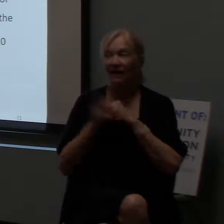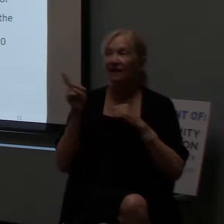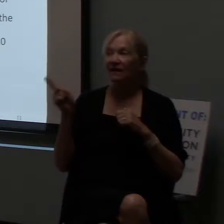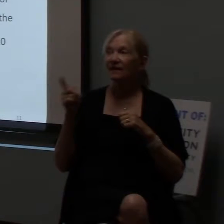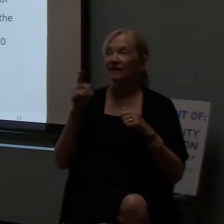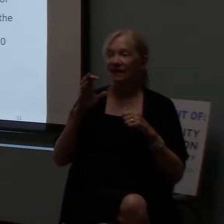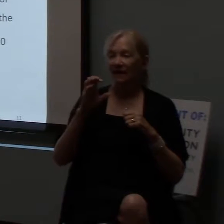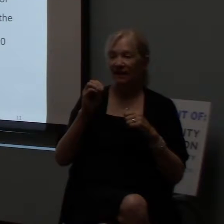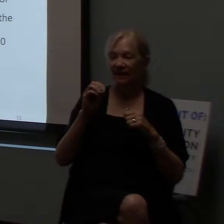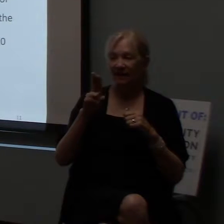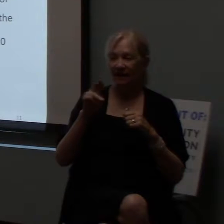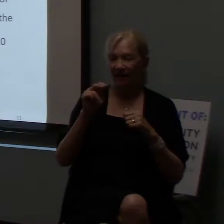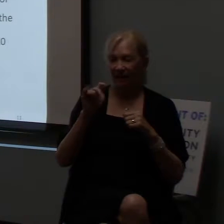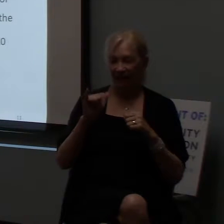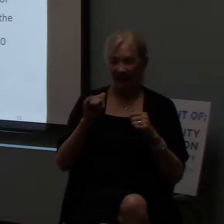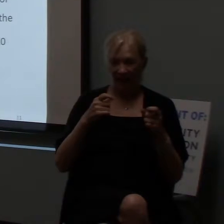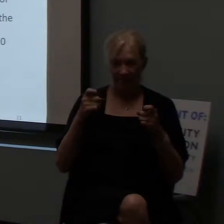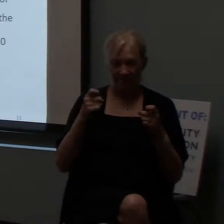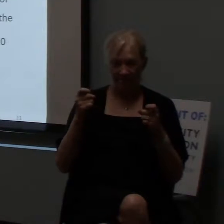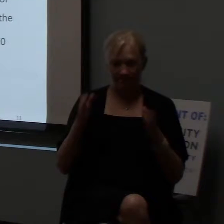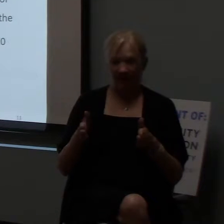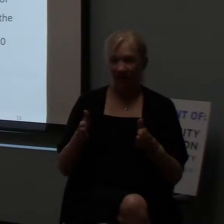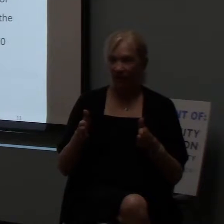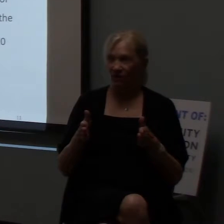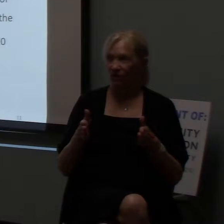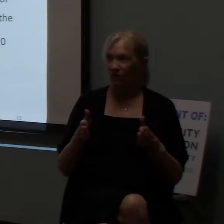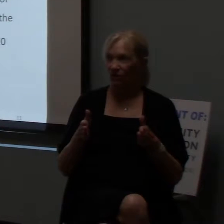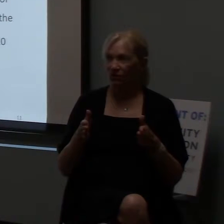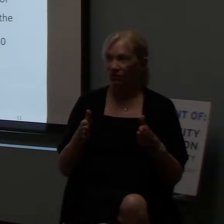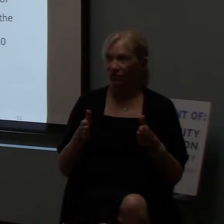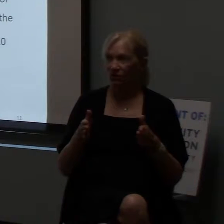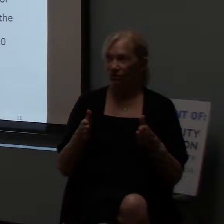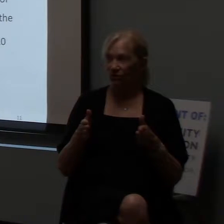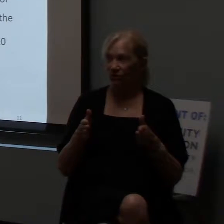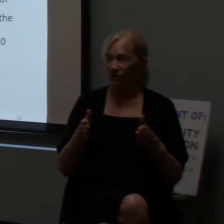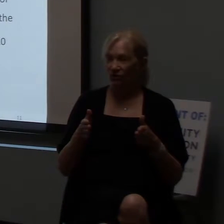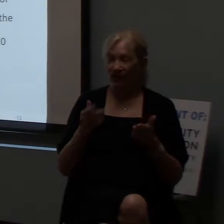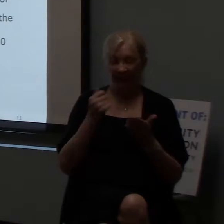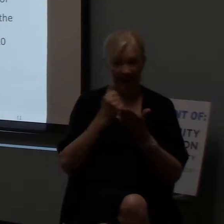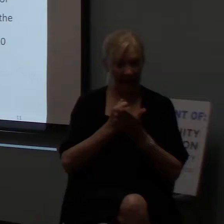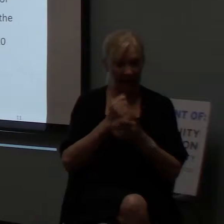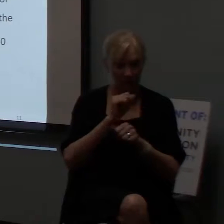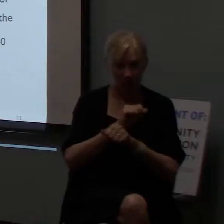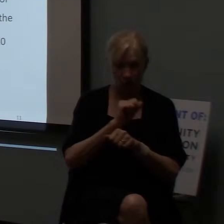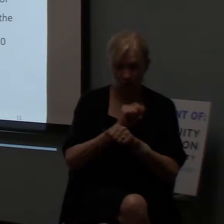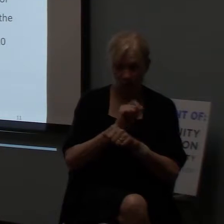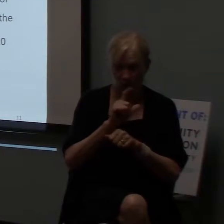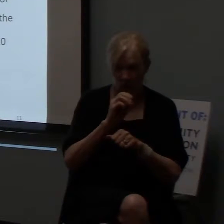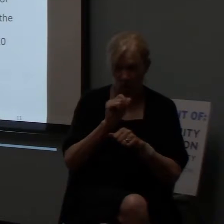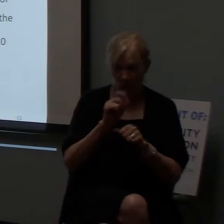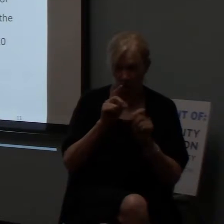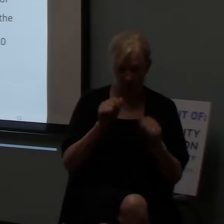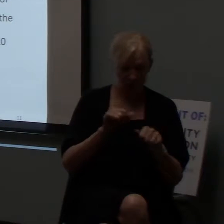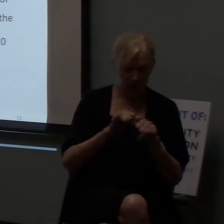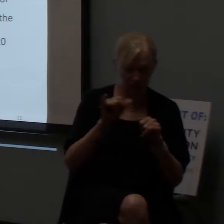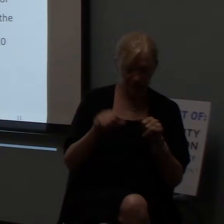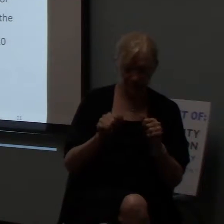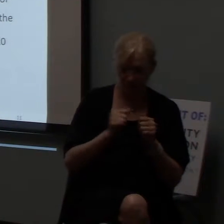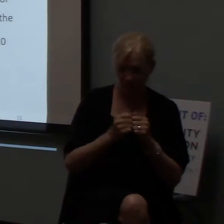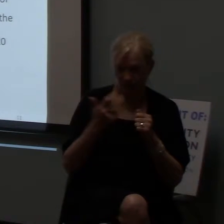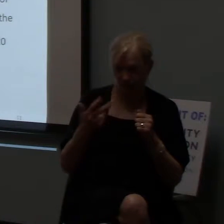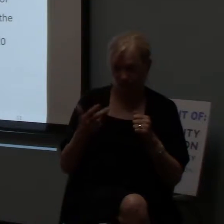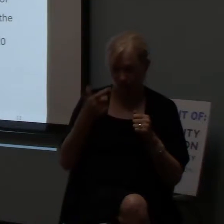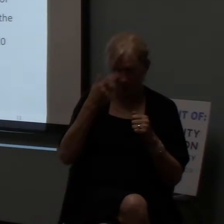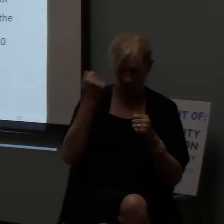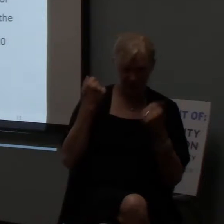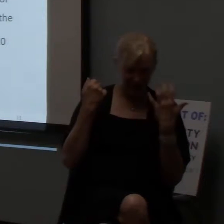an option either way. I mean, No, you without could a say that county. would help your workload and you could stick with 3. You could say, because it's